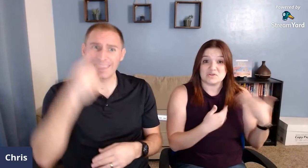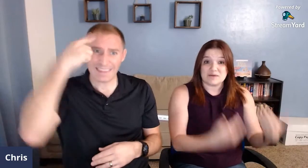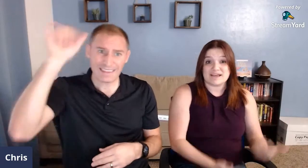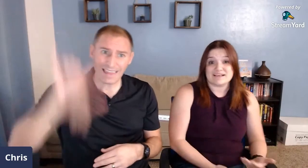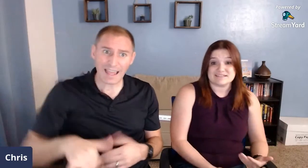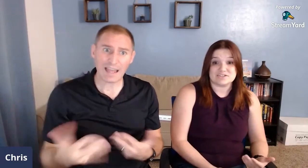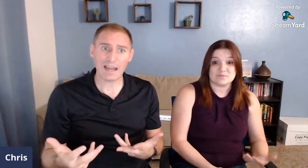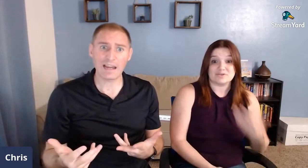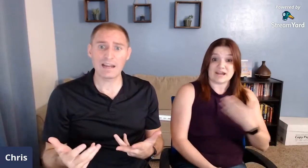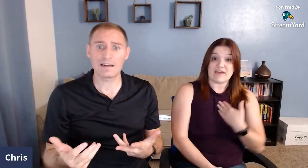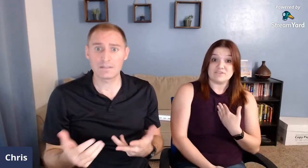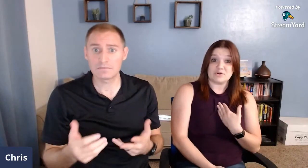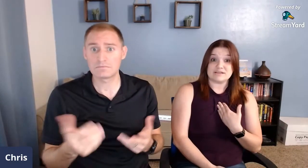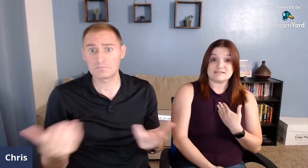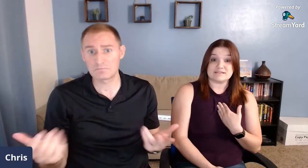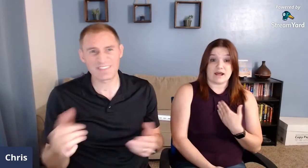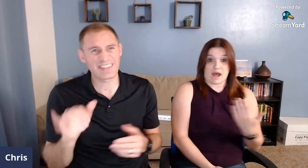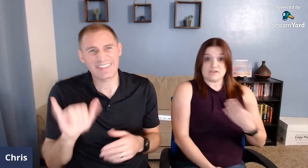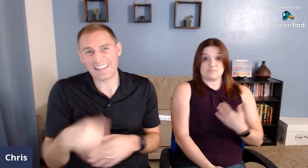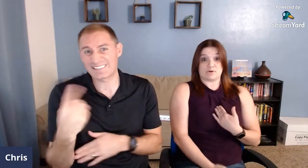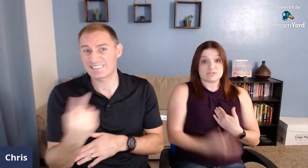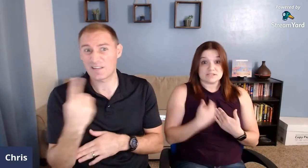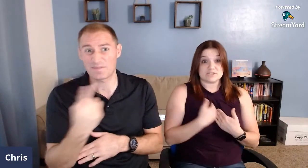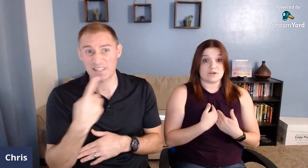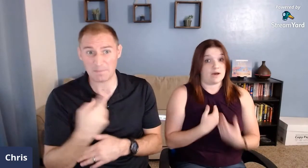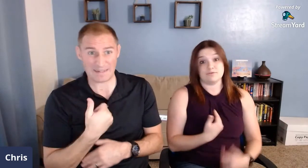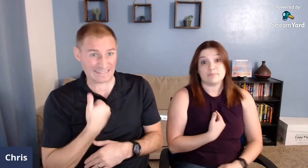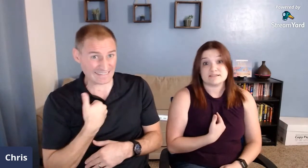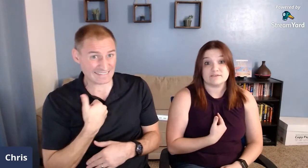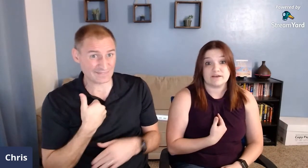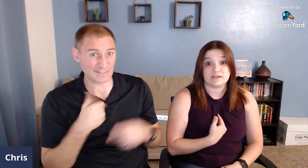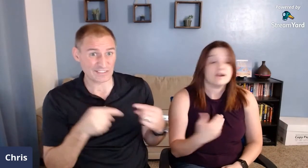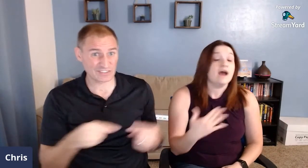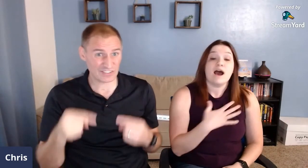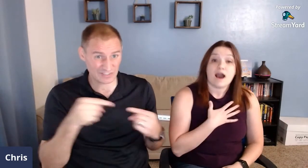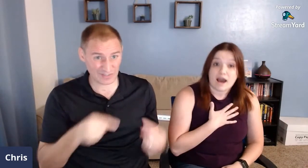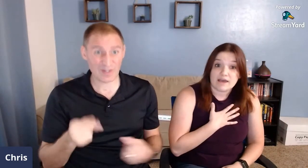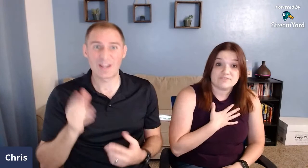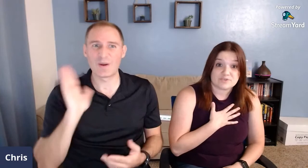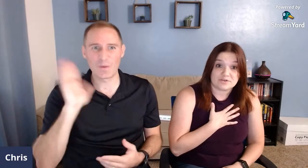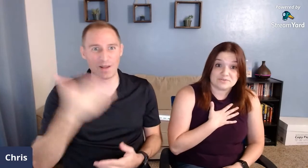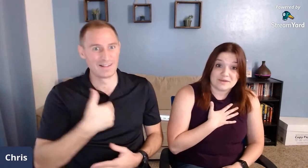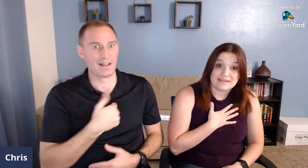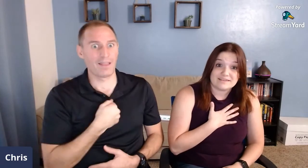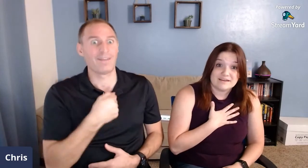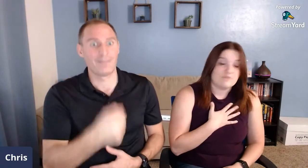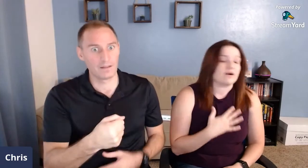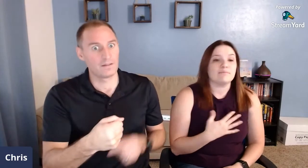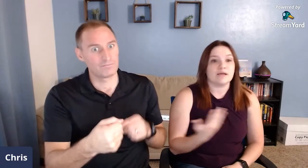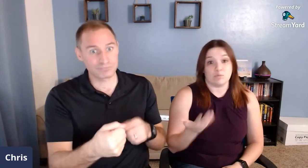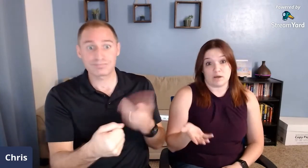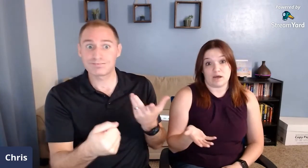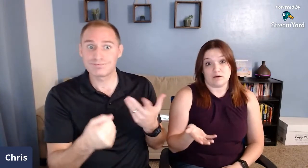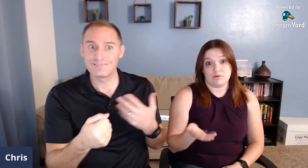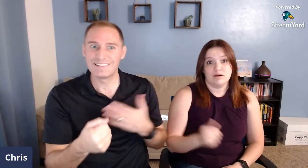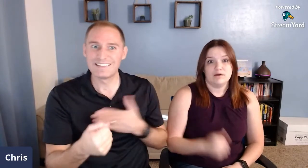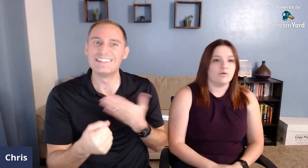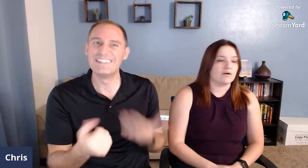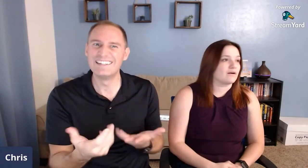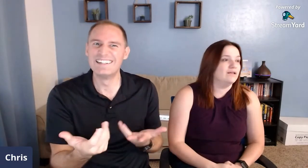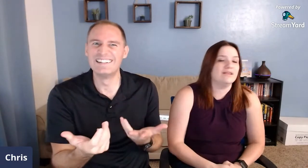learned along the way as an interpreter that I've noticed that I've personally I'll throw myself out there, I've struggled with, where I'm like,